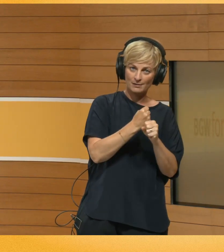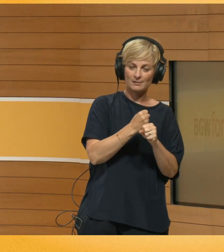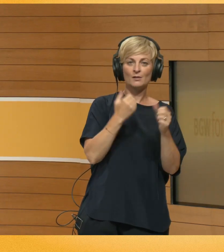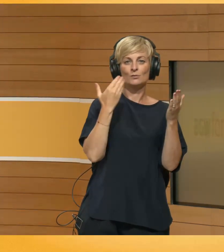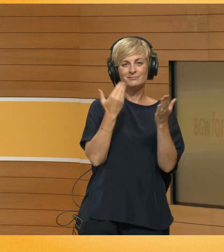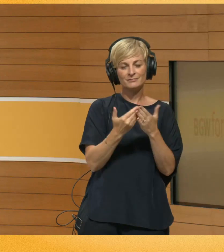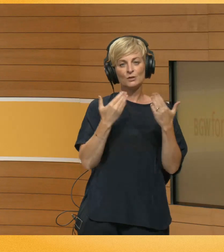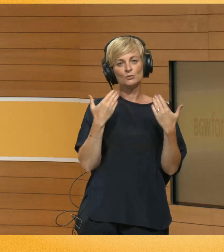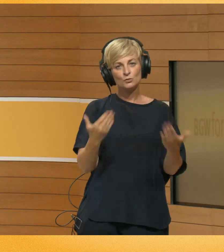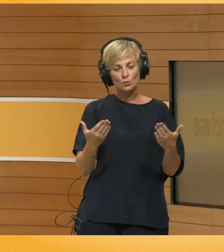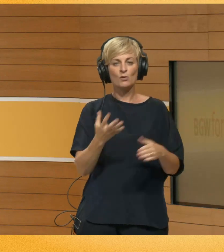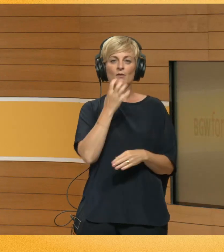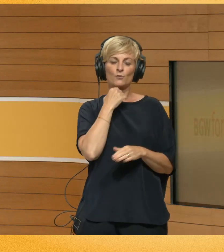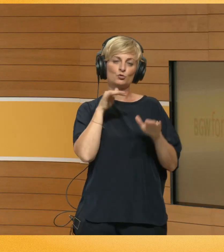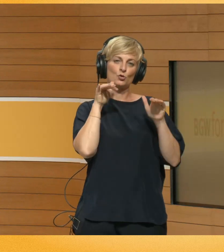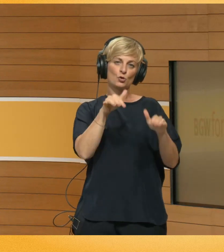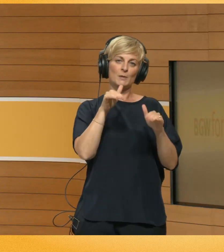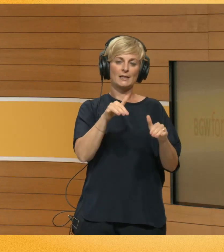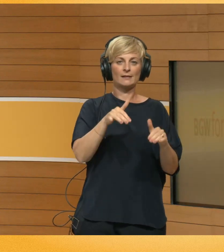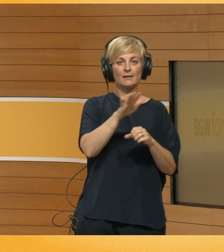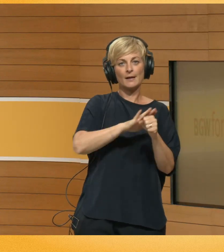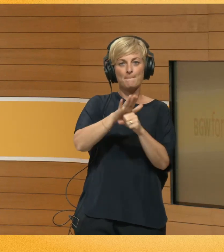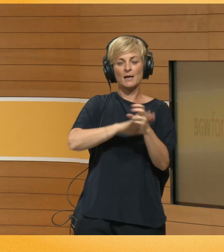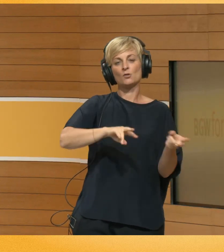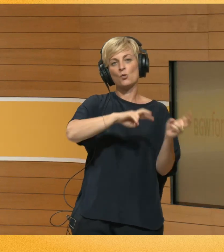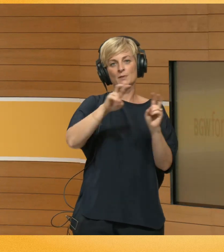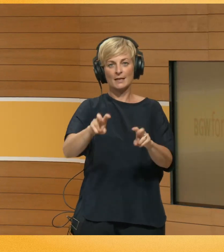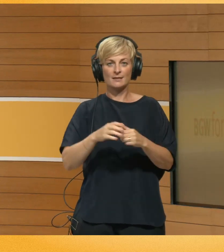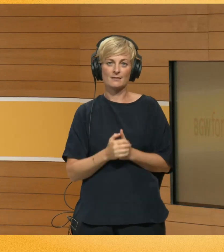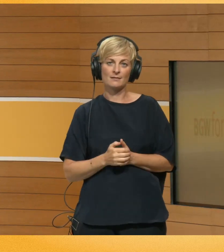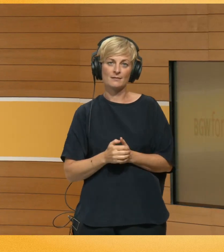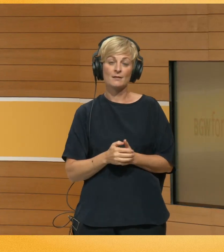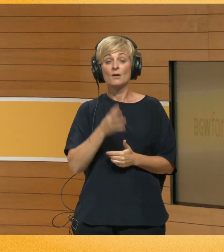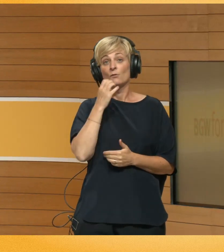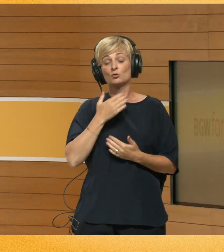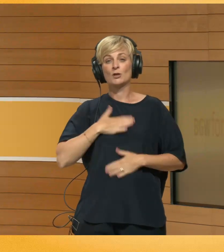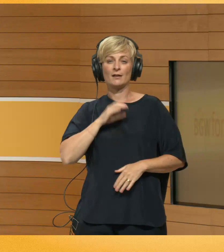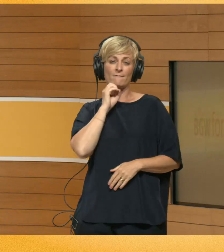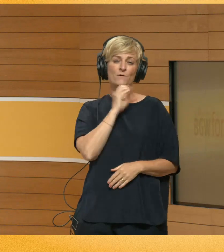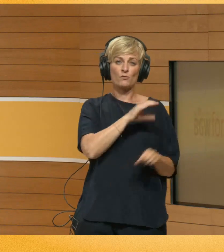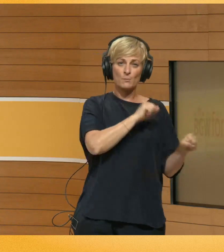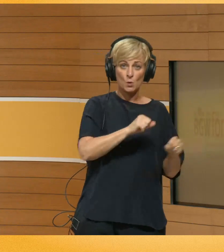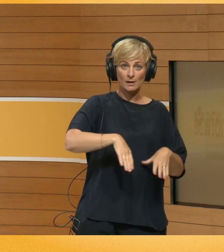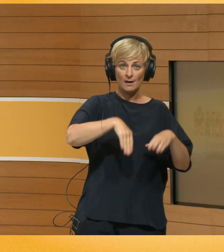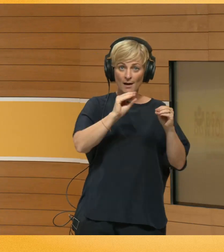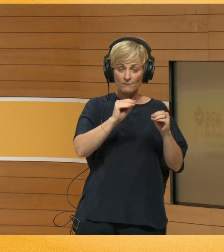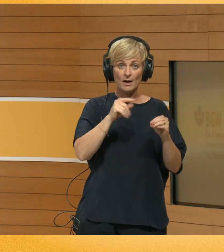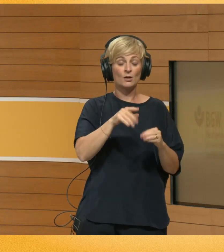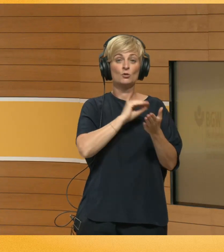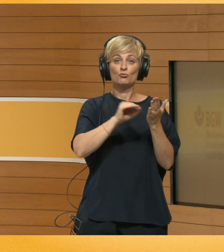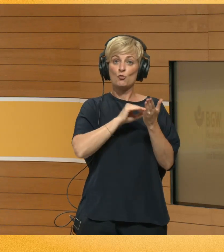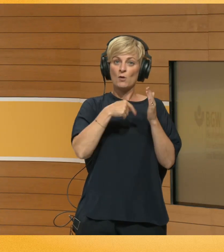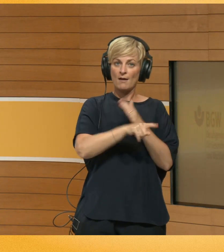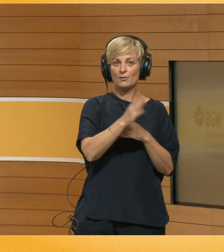and well-being at an early age, so starting in schools, then in the workplace, and then also across energy, waste and